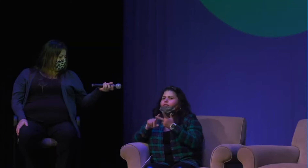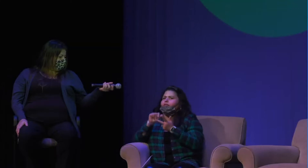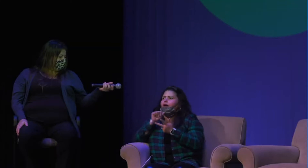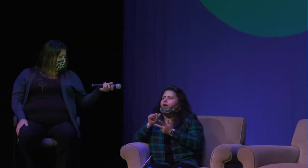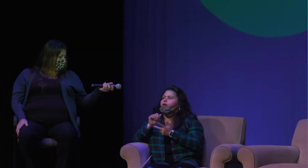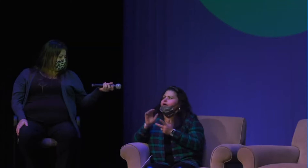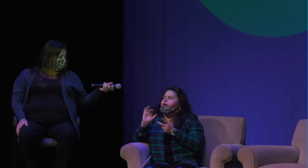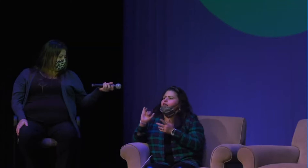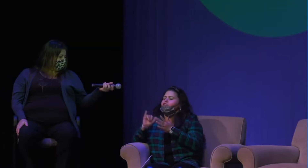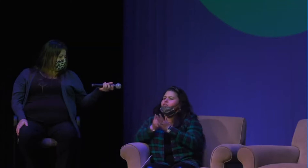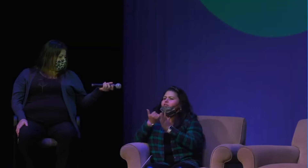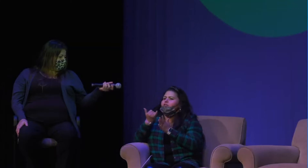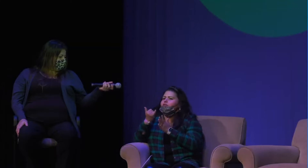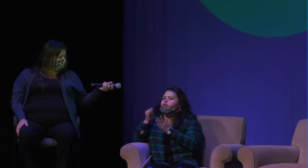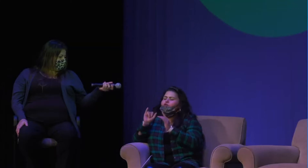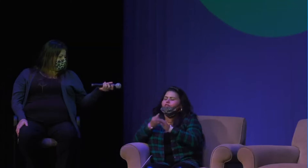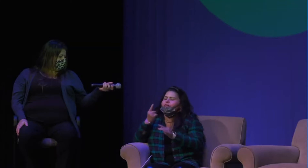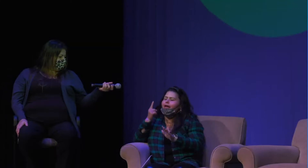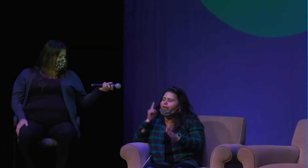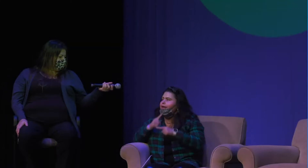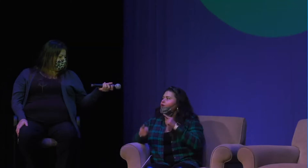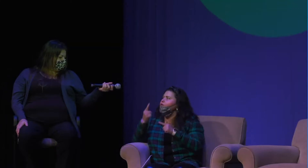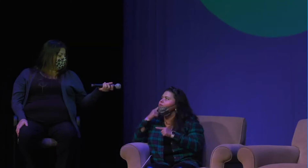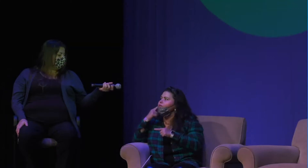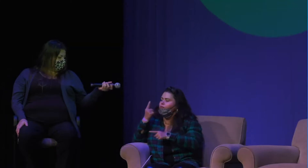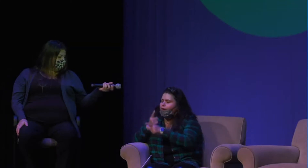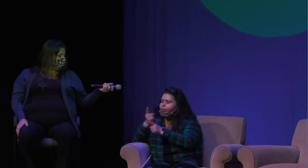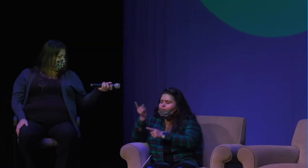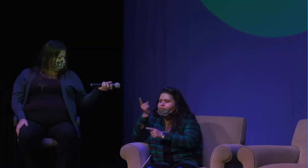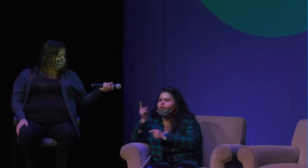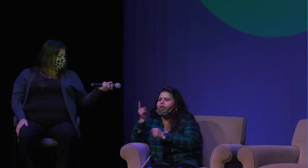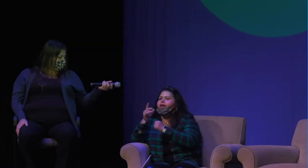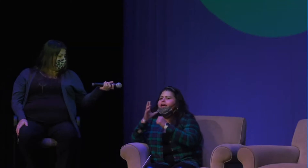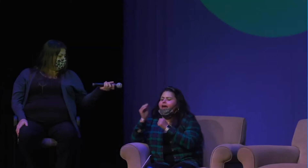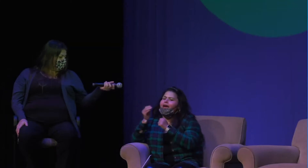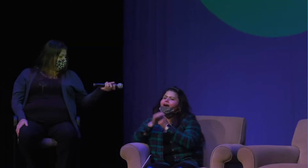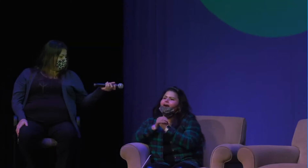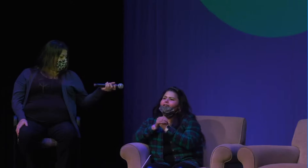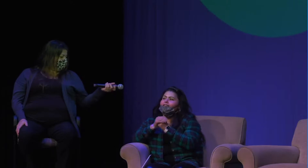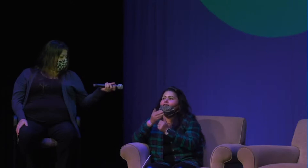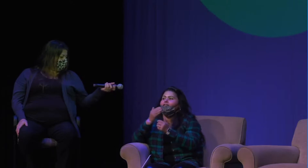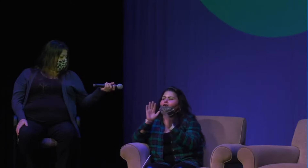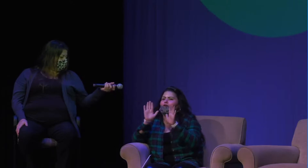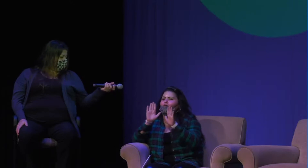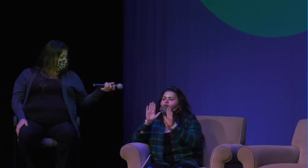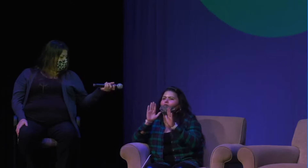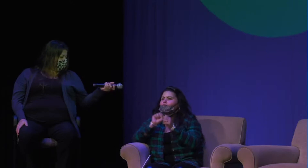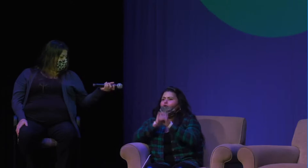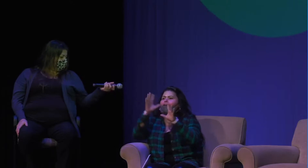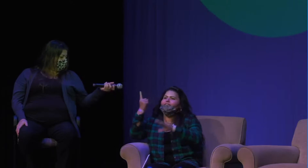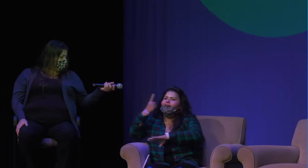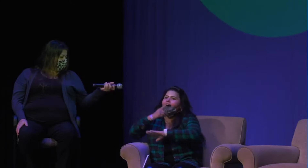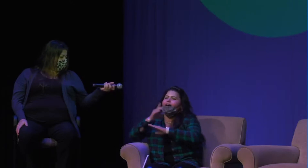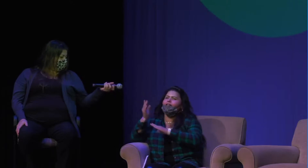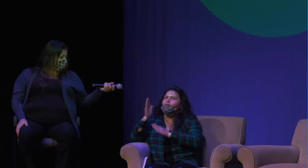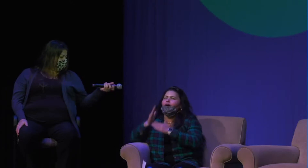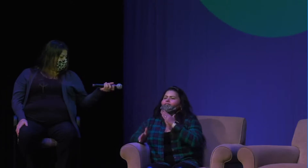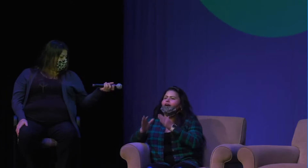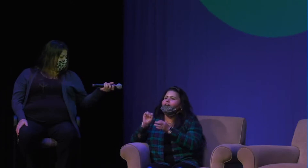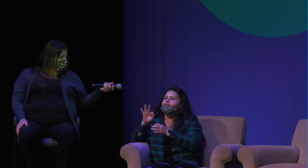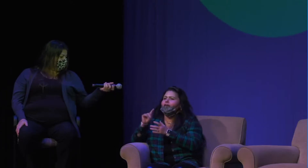dumb, it's just, you just can't hear, right? And the bright